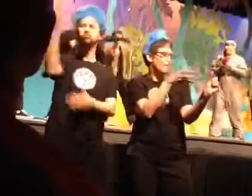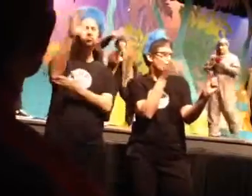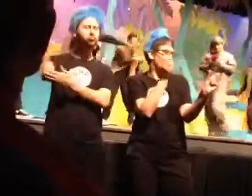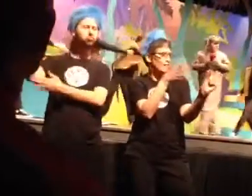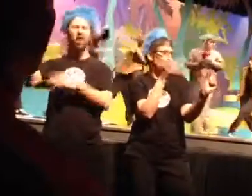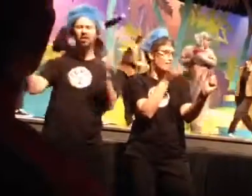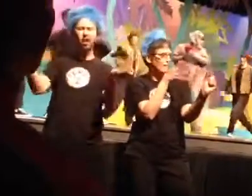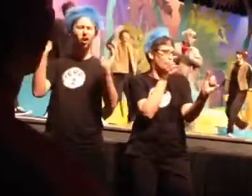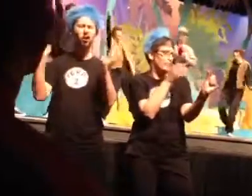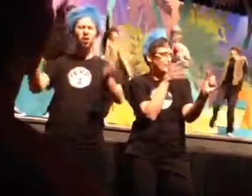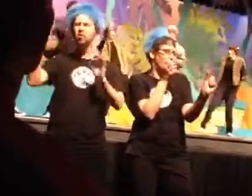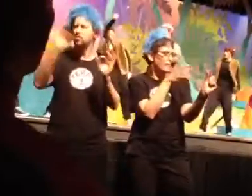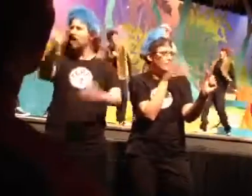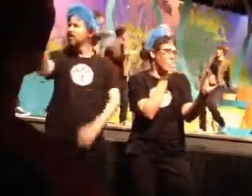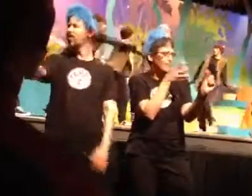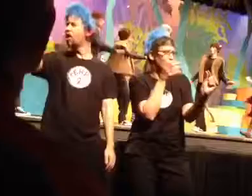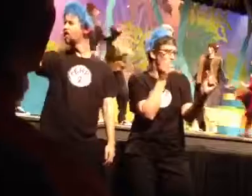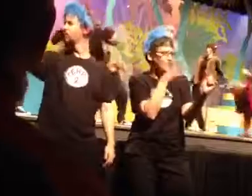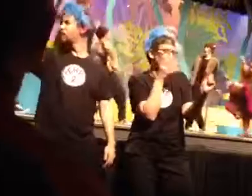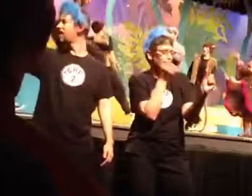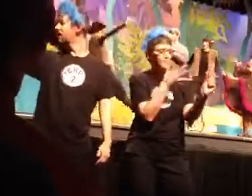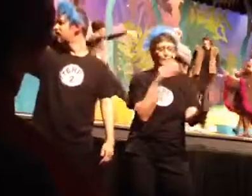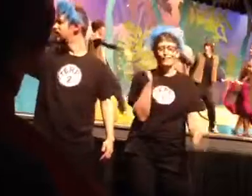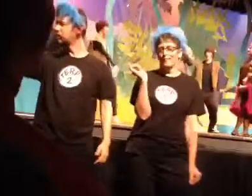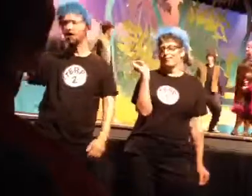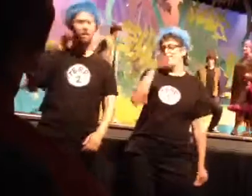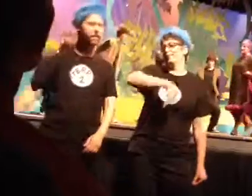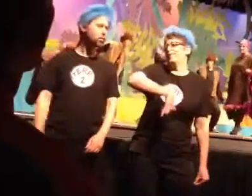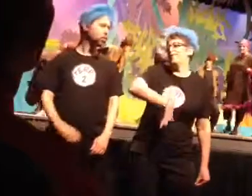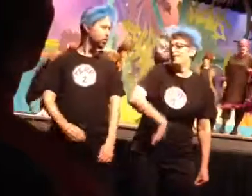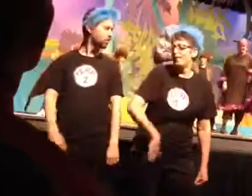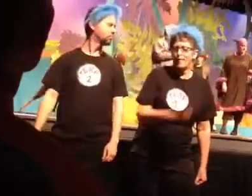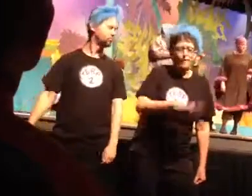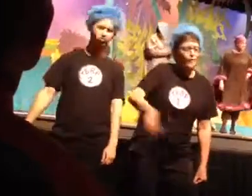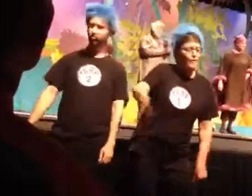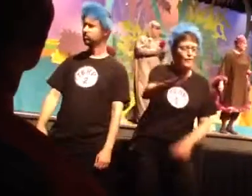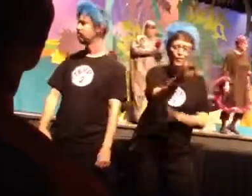Walkin' to a place, walkin' to a place, Blue pens by the lane!